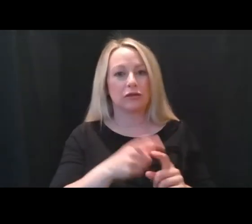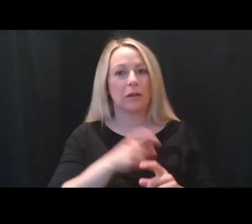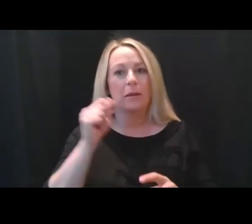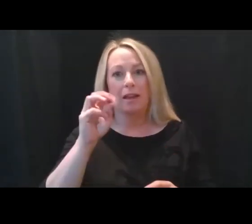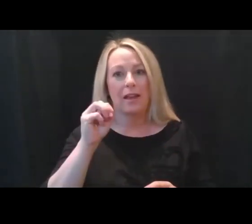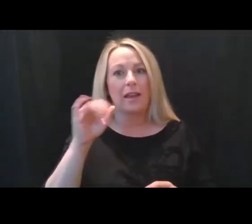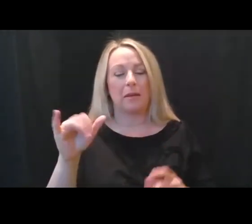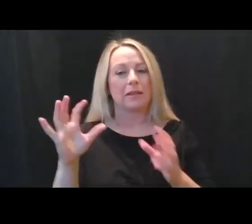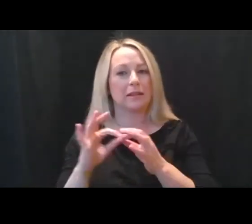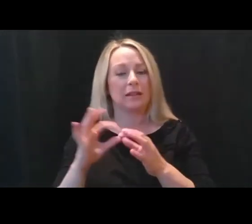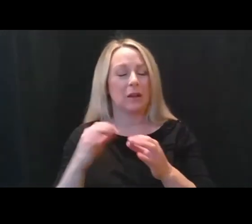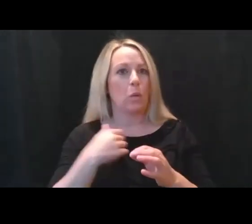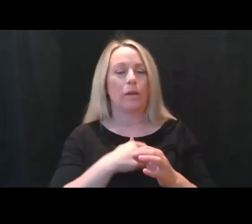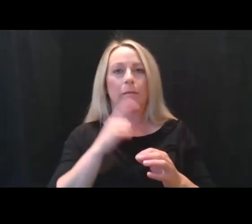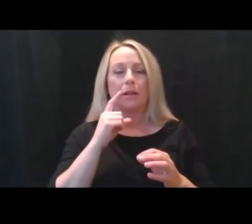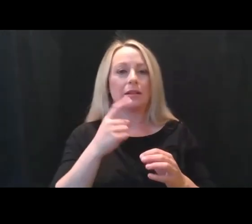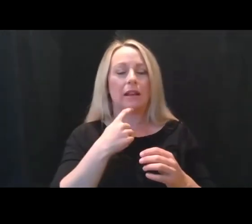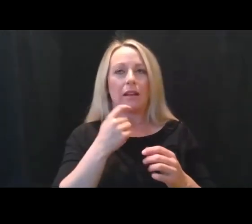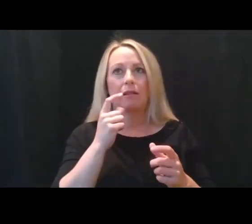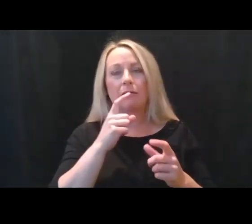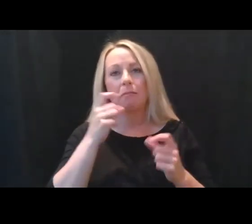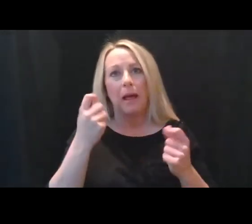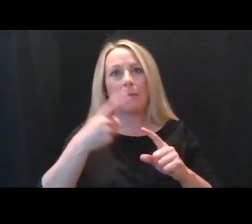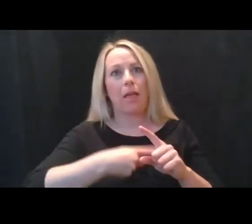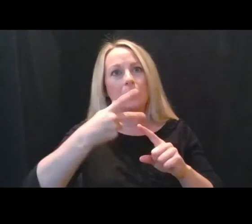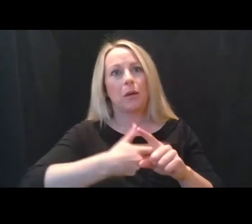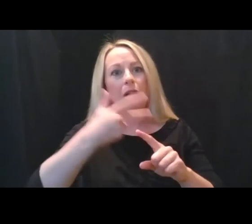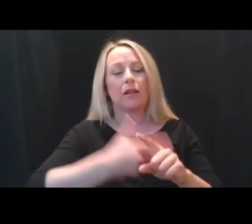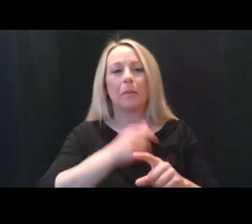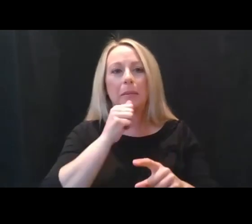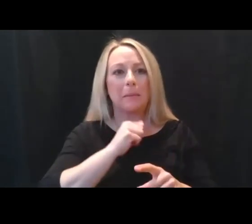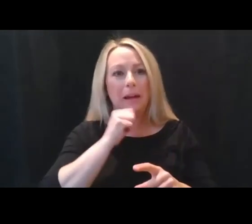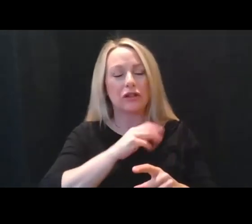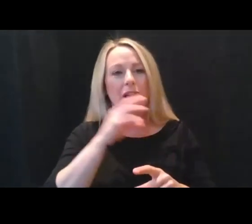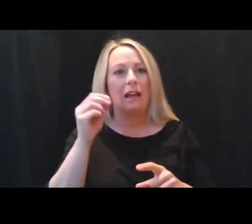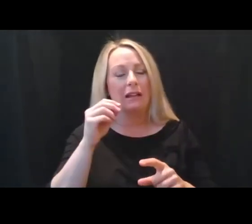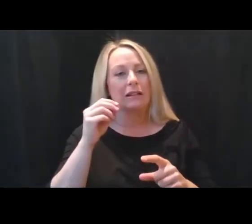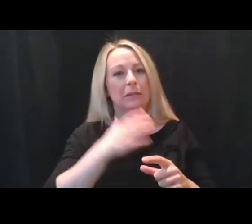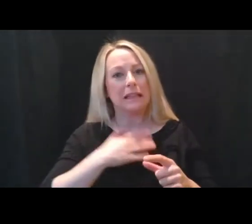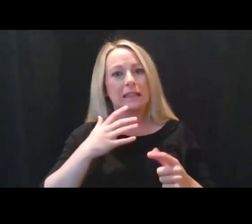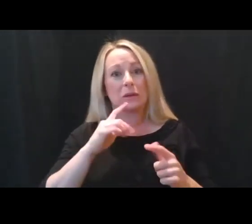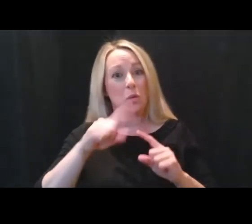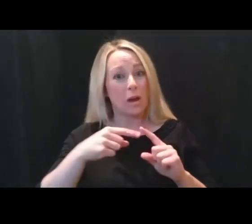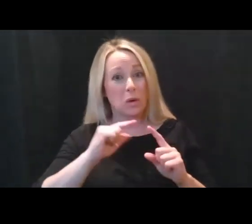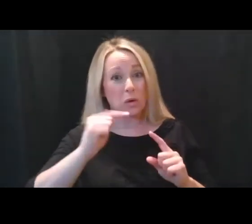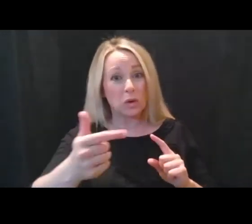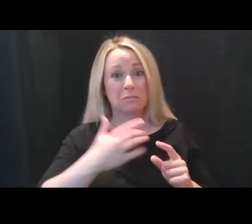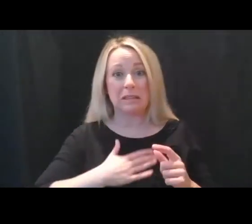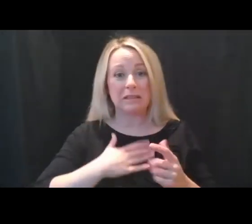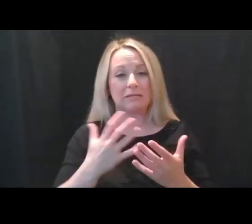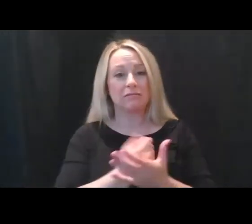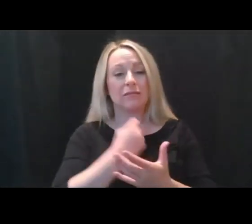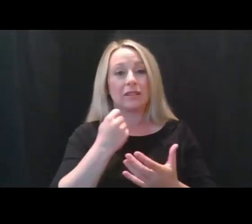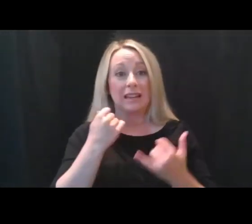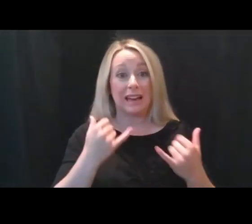for several months, be patient and get the vaccine when it's your turn. And with the expansion of vaccines in Iowa to age 16